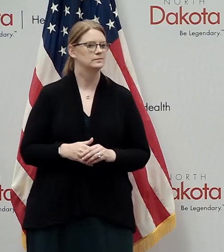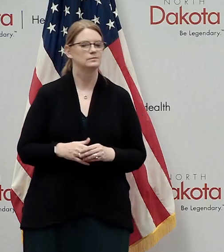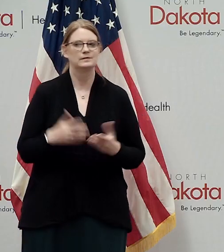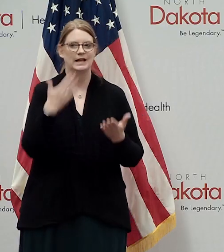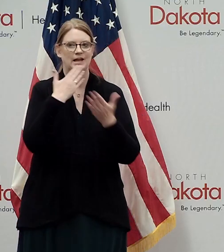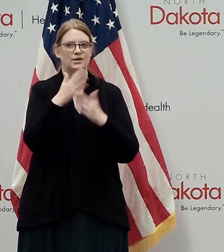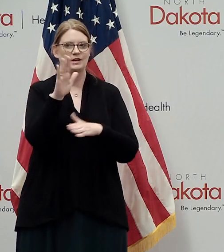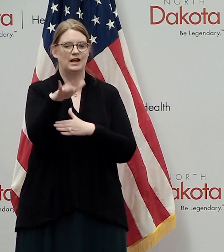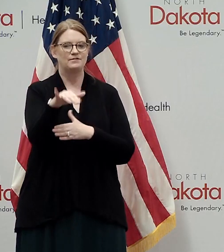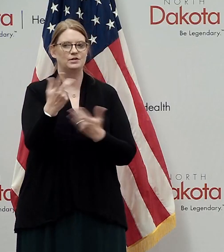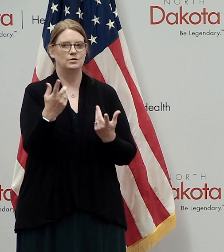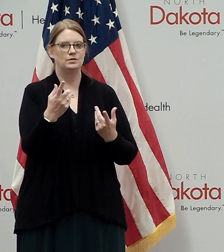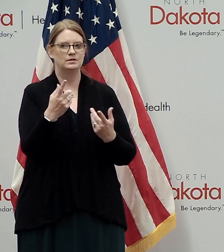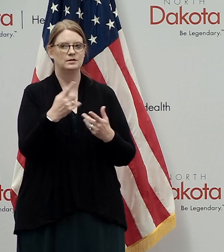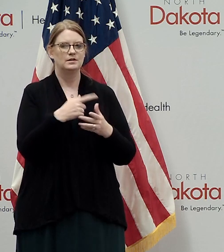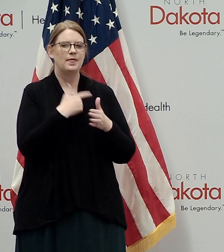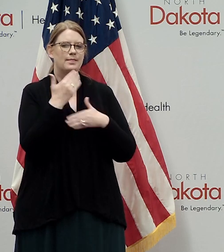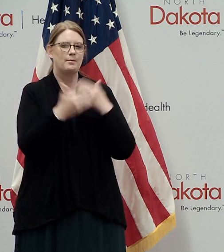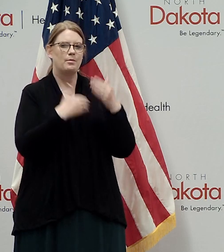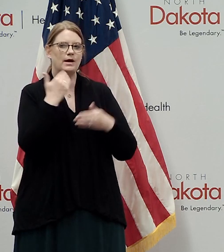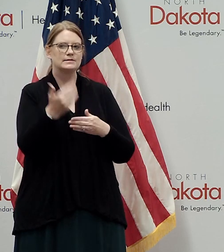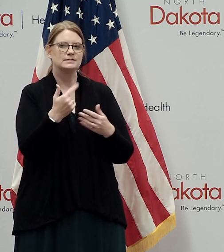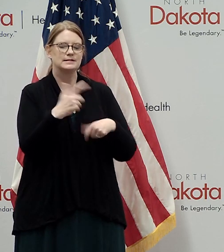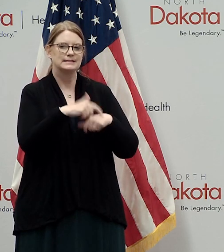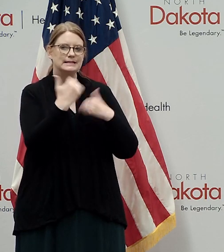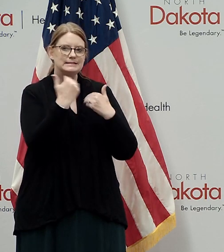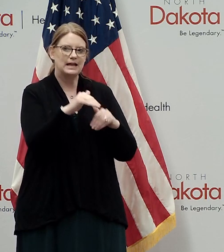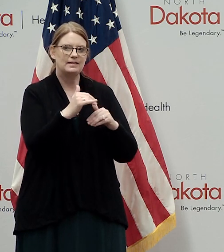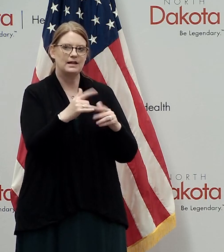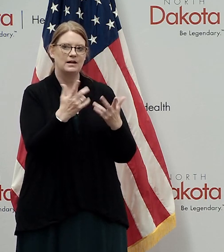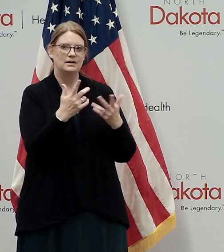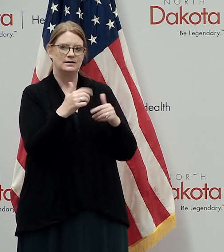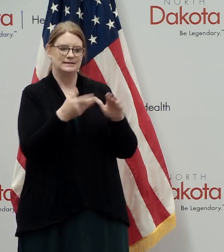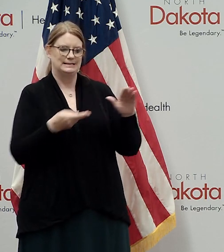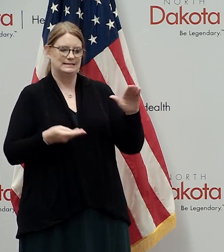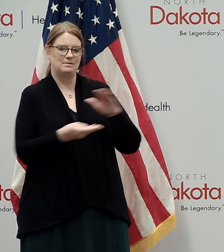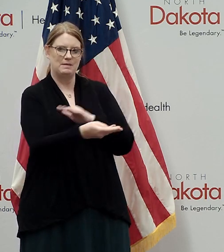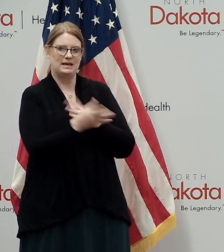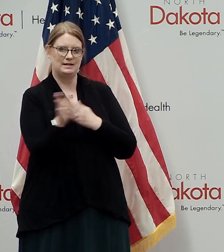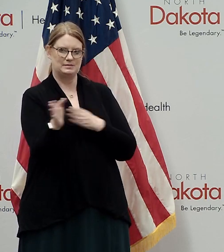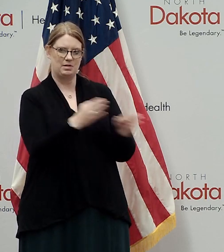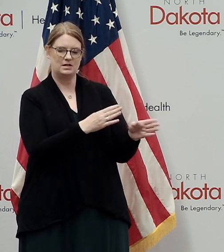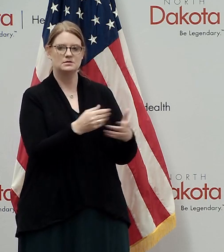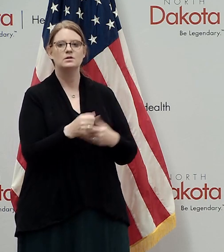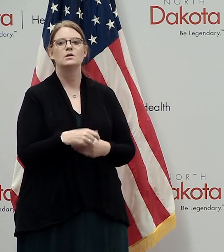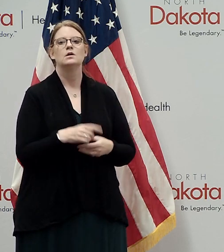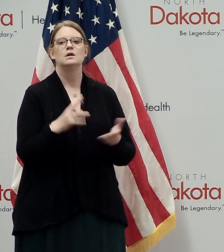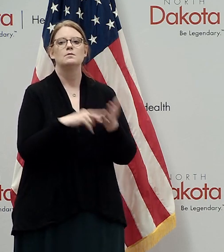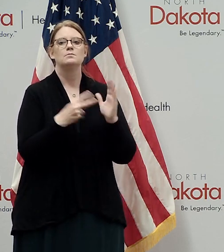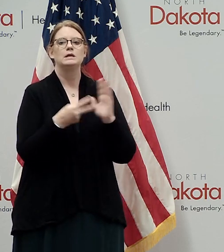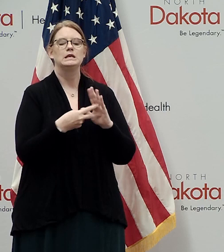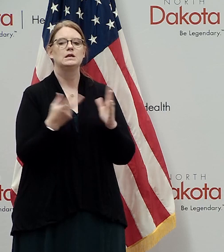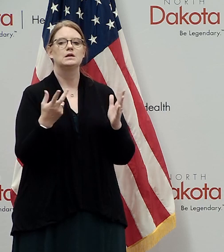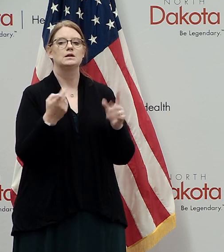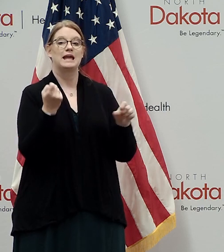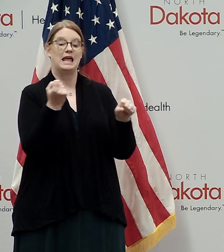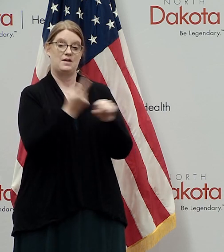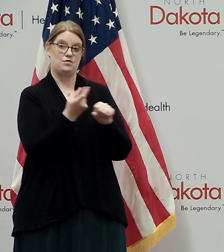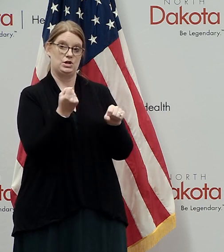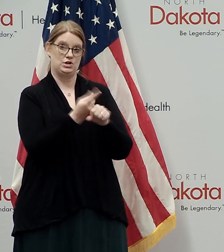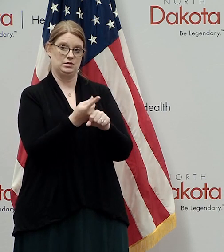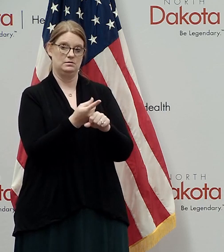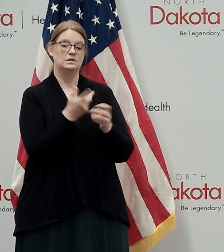Good afternoon. So the question was, what's the process? Is there a deadline for submitting these plans and the guidance? So essentially every year, every